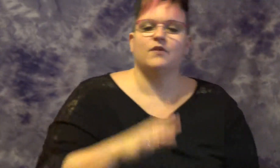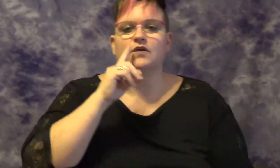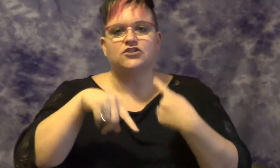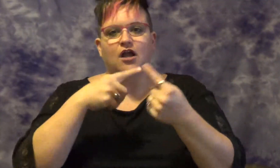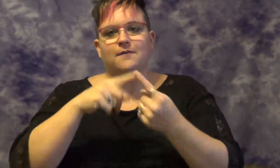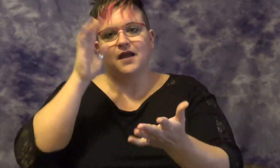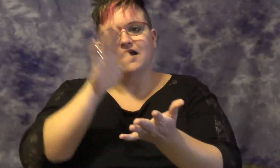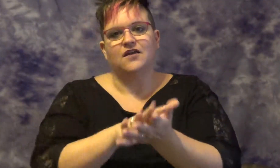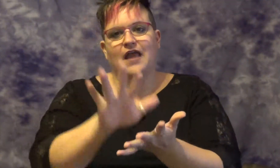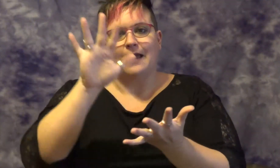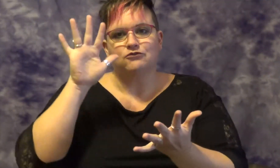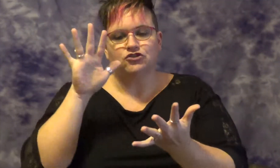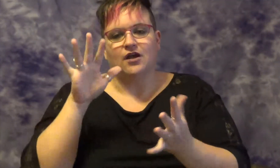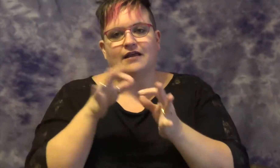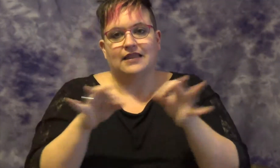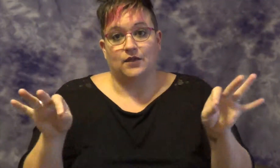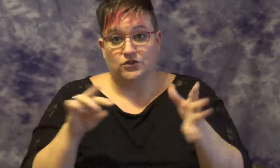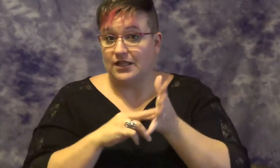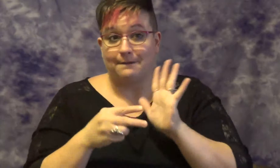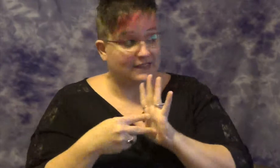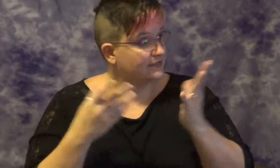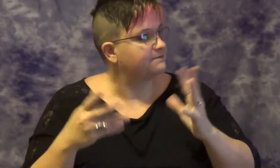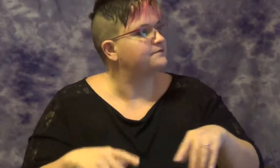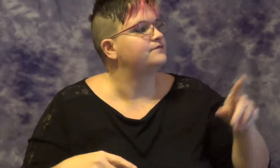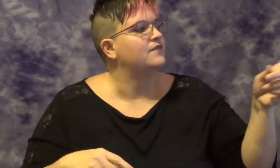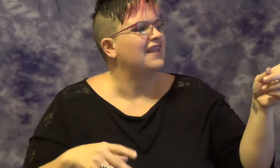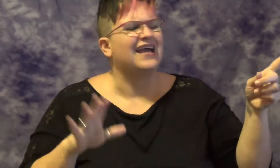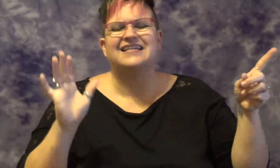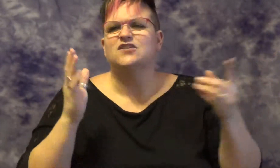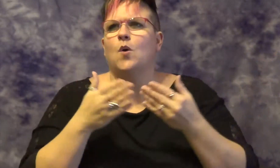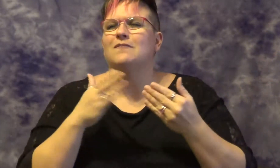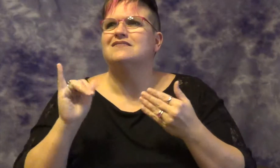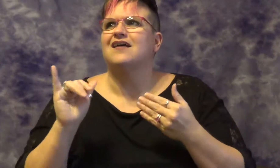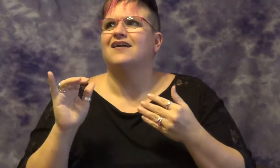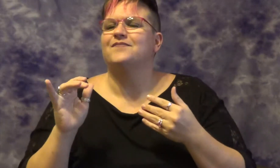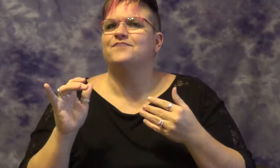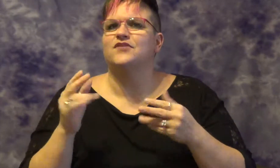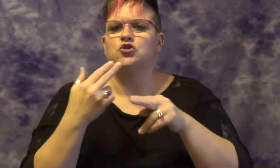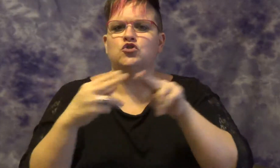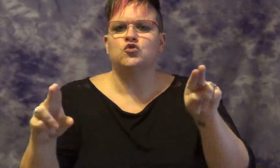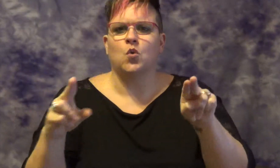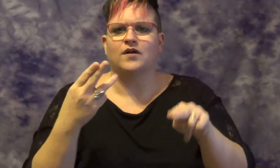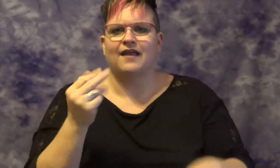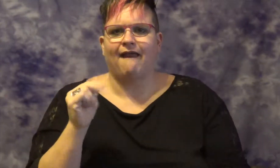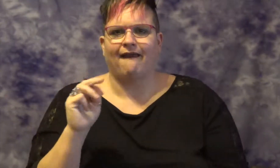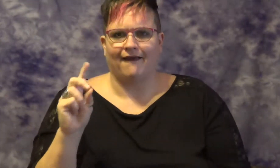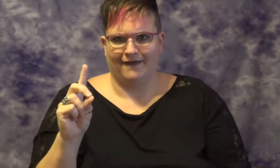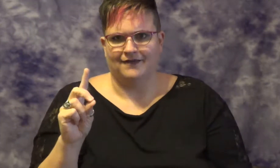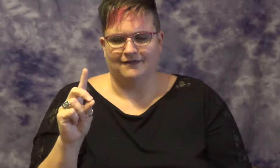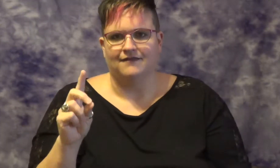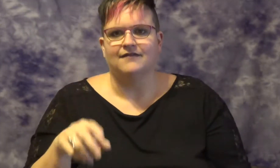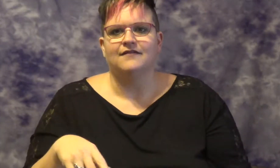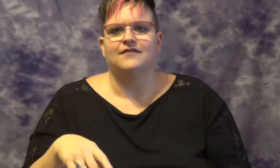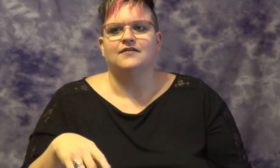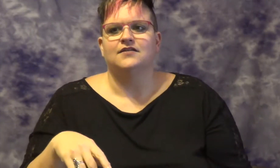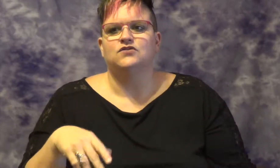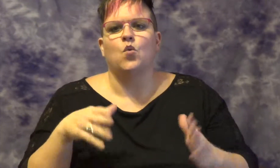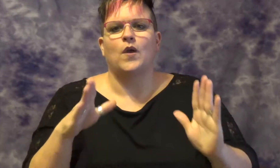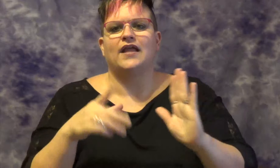slides. Now we're going to talk about abstract language. When we talk about abstract language, usually